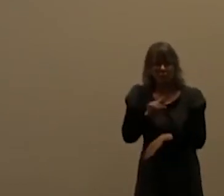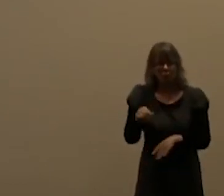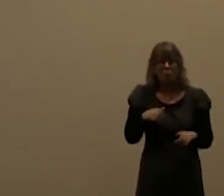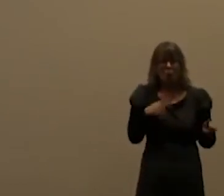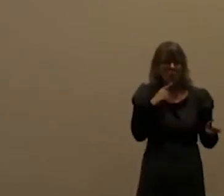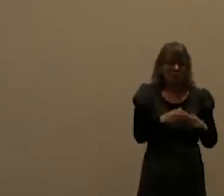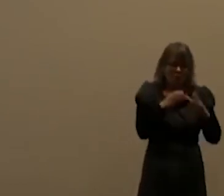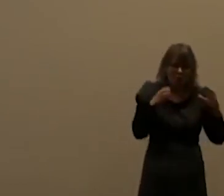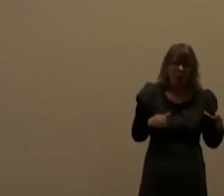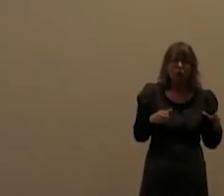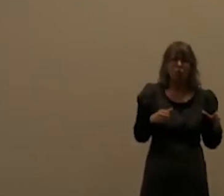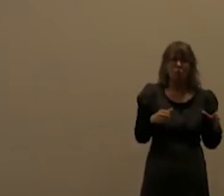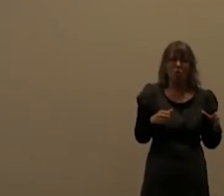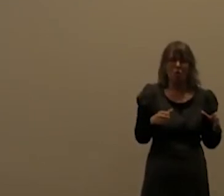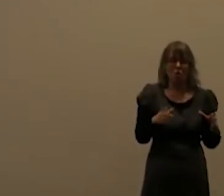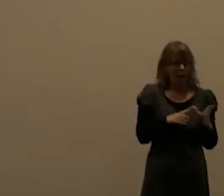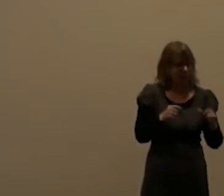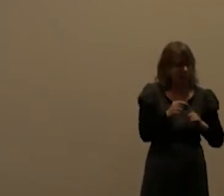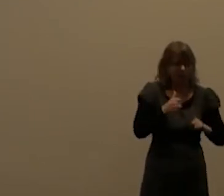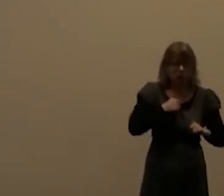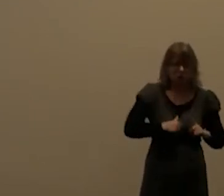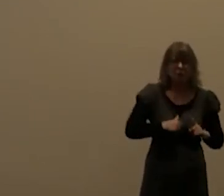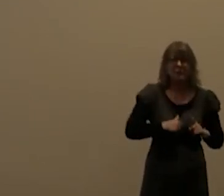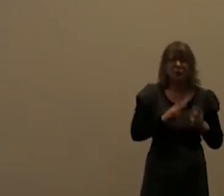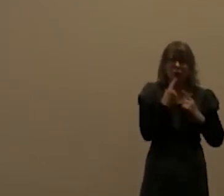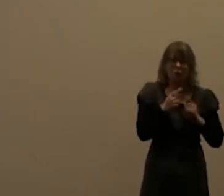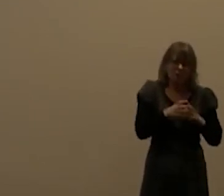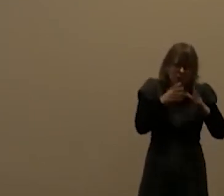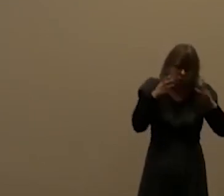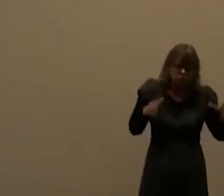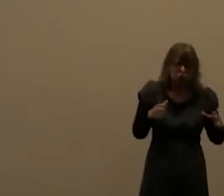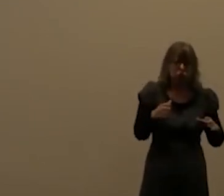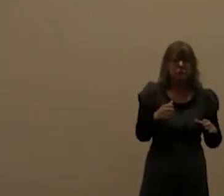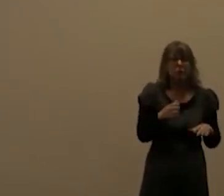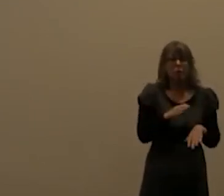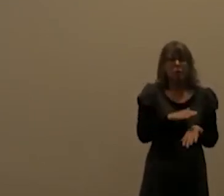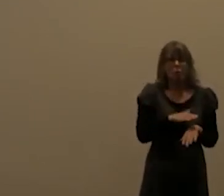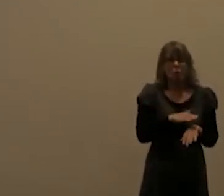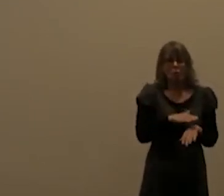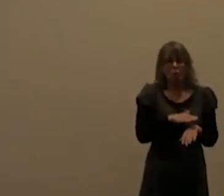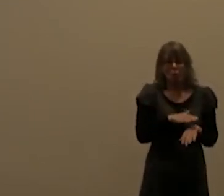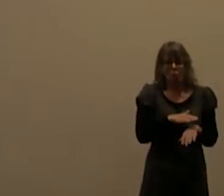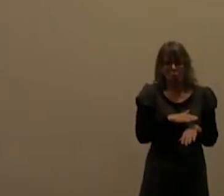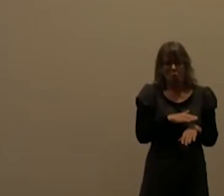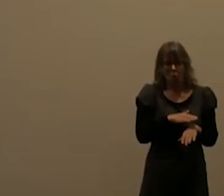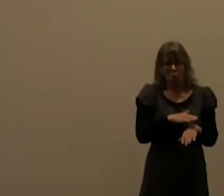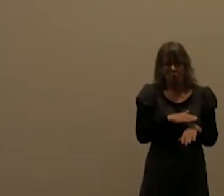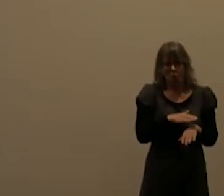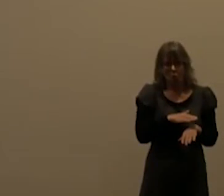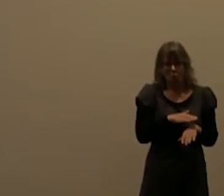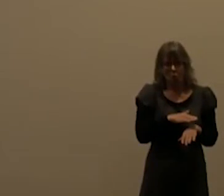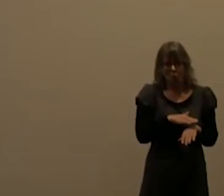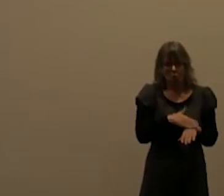a larger application, if you maybe don't care, like just embedding the experience, maybe not being